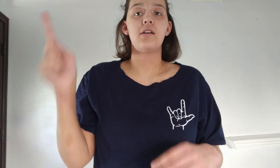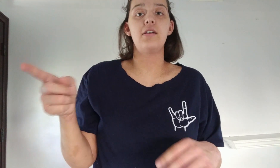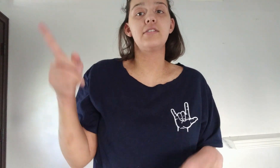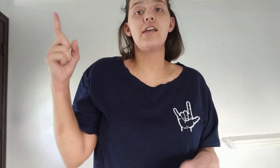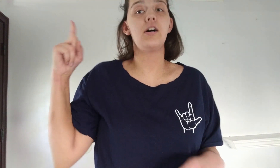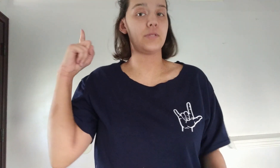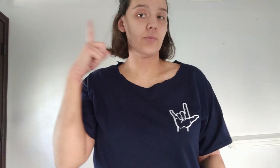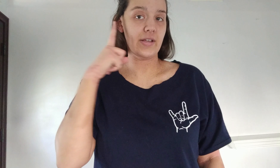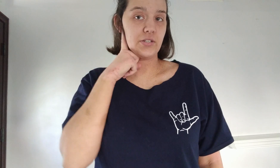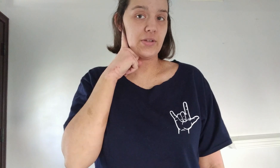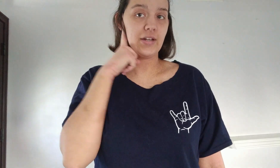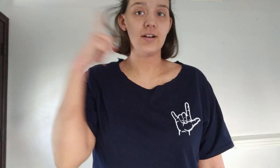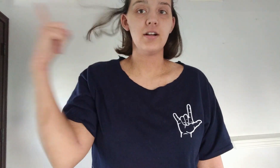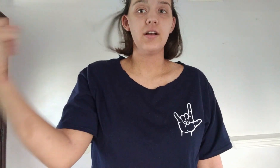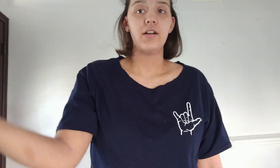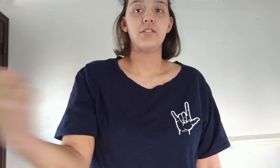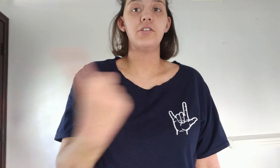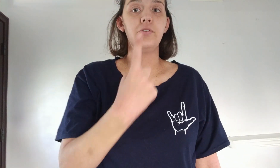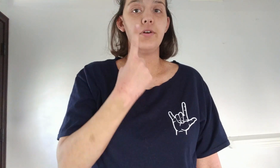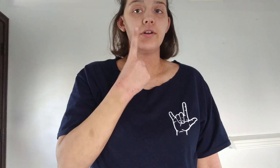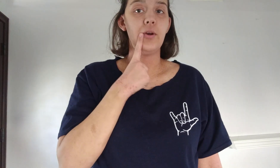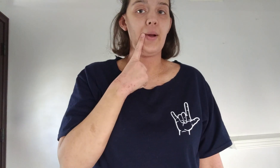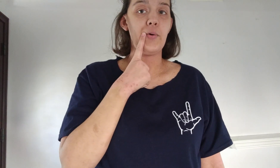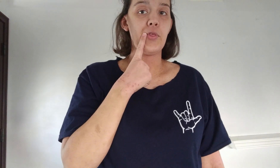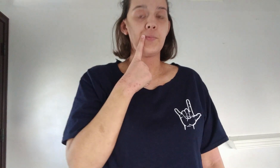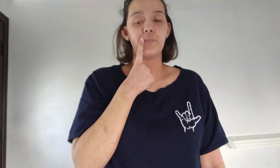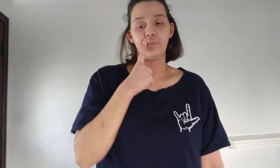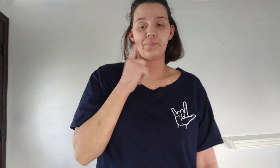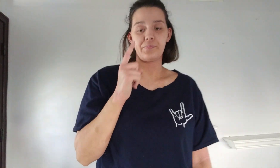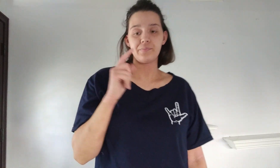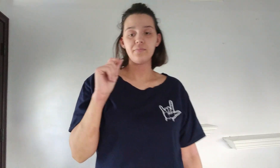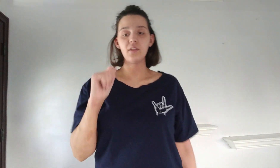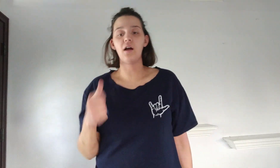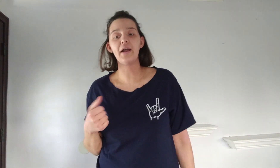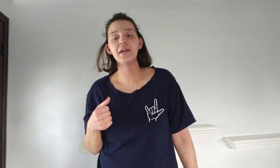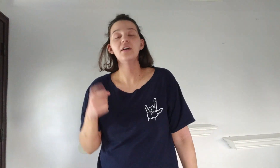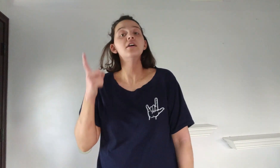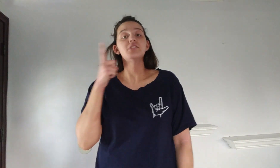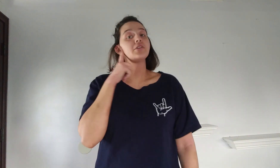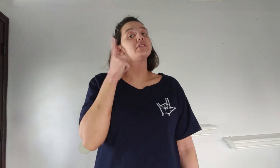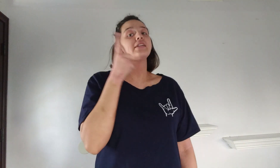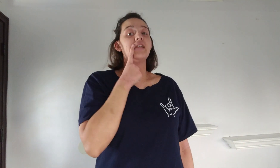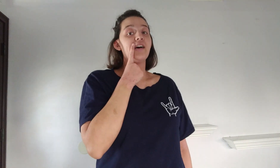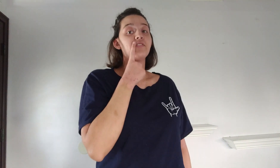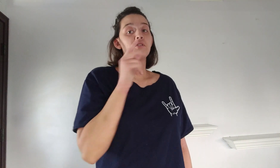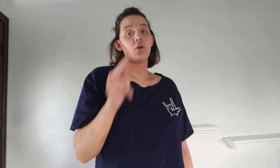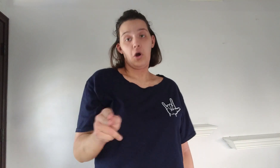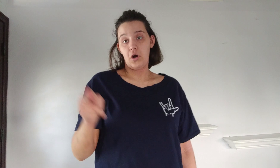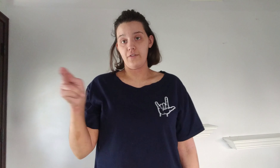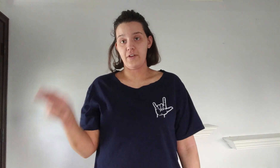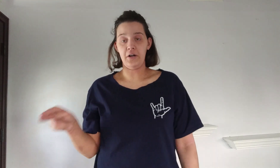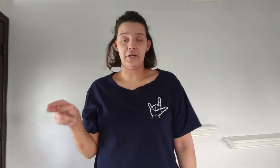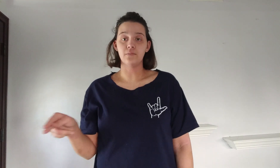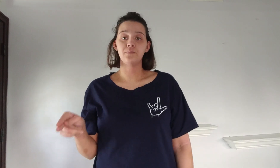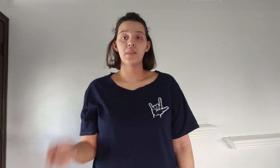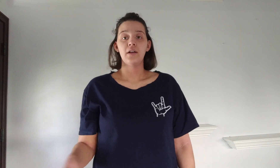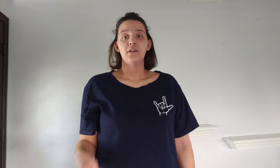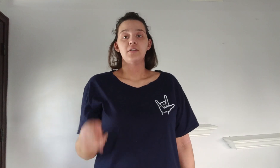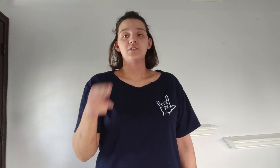is the opposite way. So ear to your mouth. All right. So you say deaf or hard of hearing. So